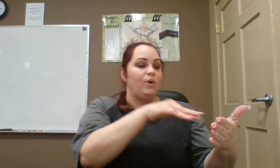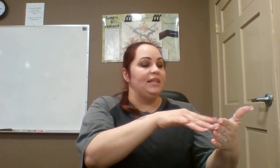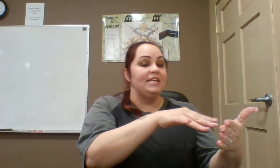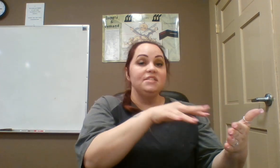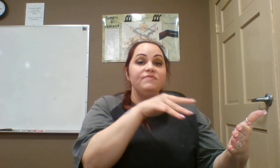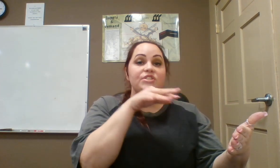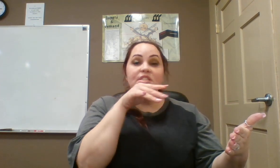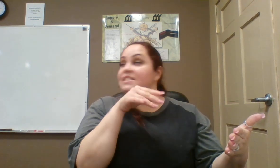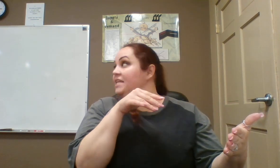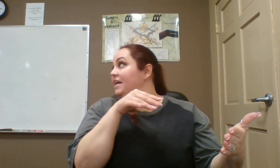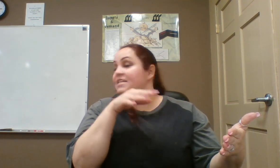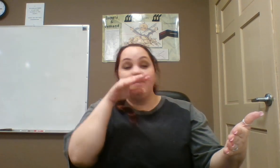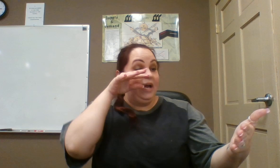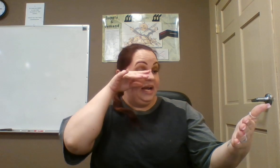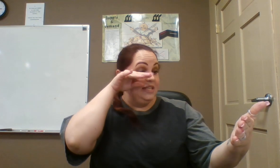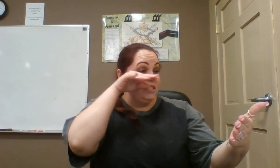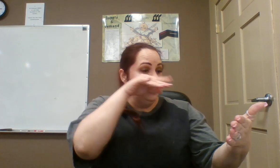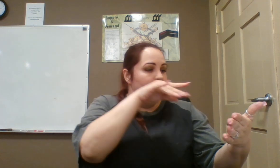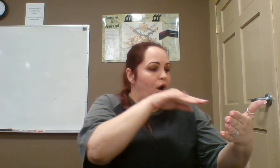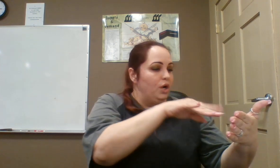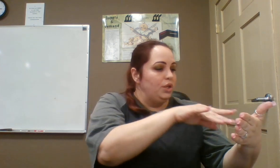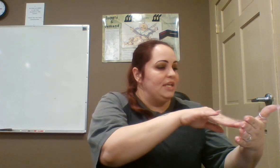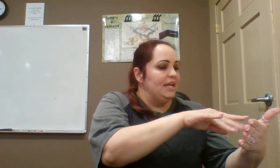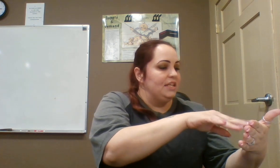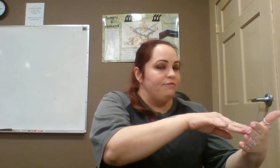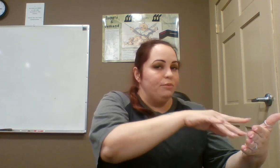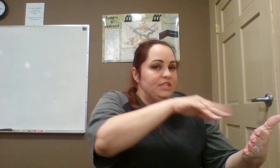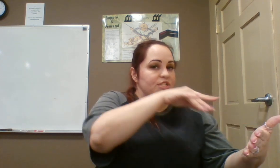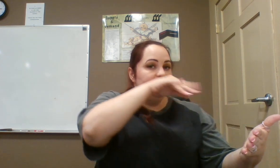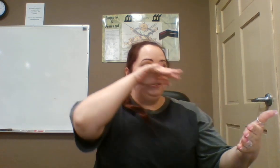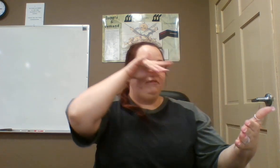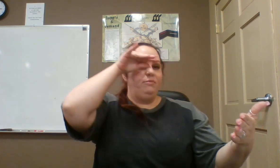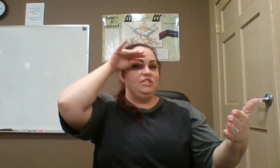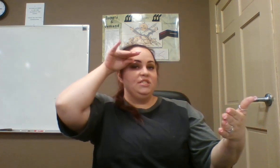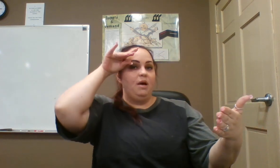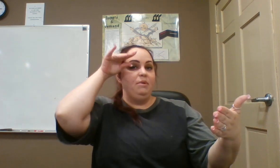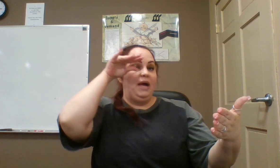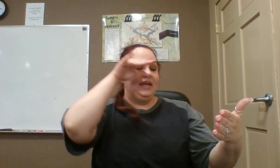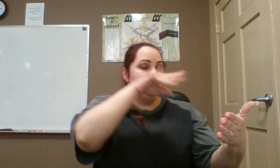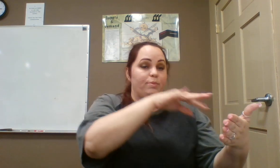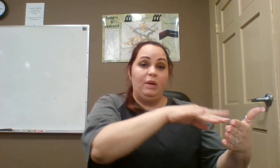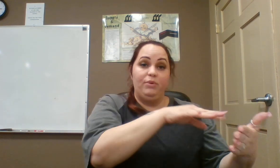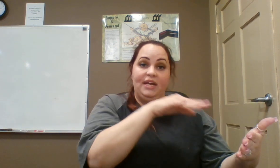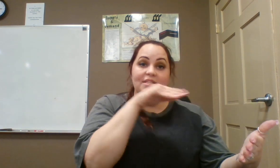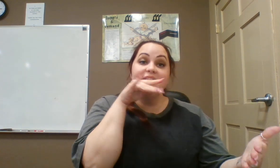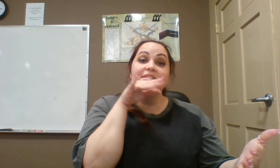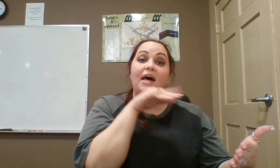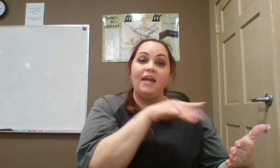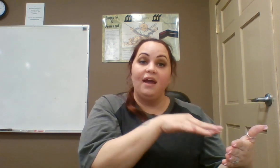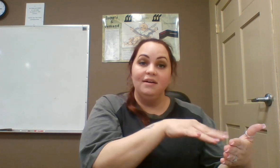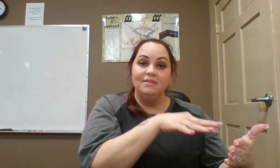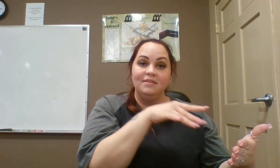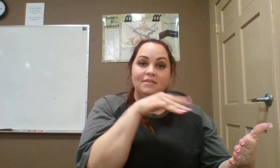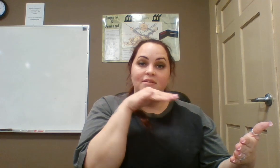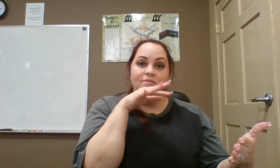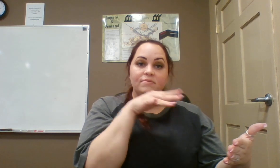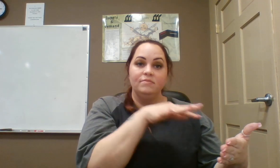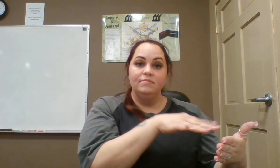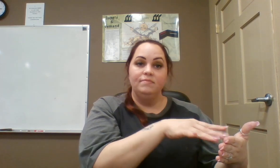I like to envision this sign as my eyes are looking at the information and the information is coming back into my brain. Study.